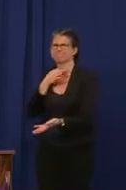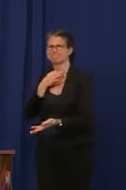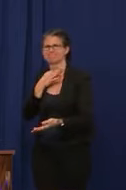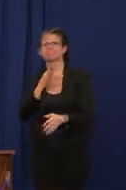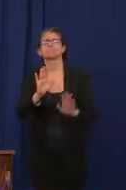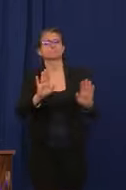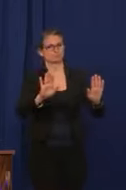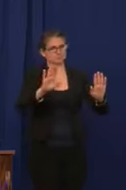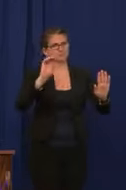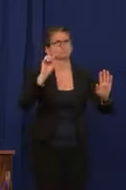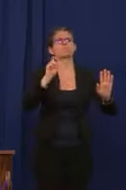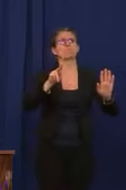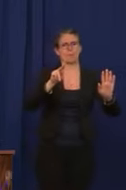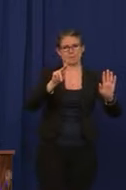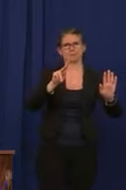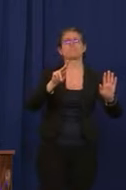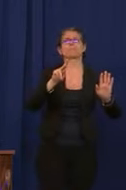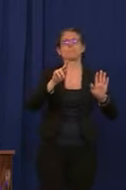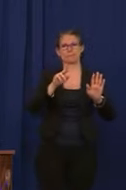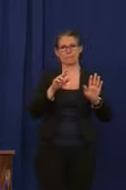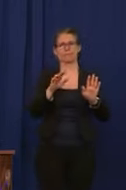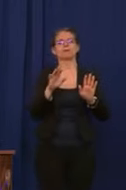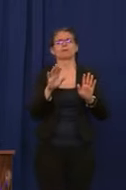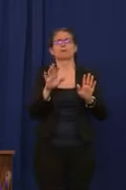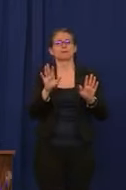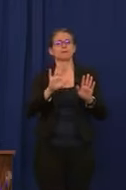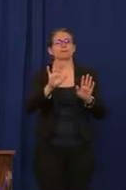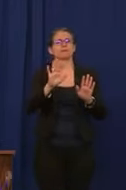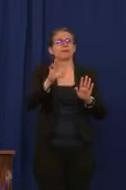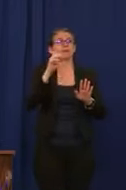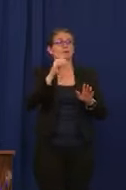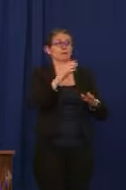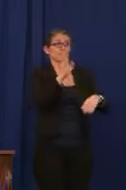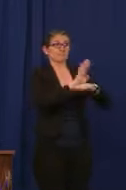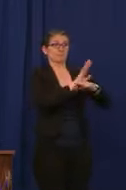we reopen different sectors and different parts of the economy.